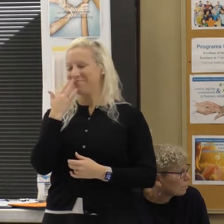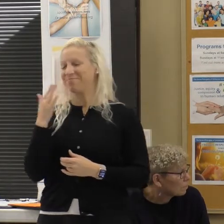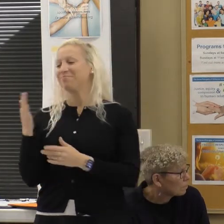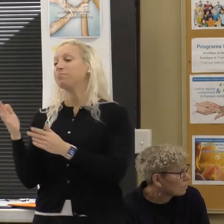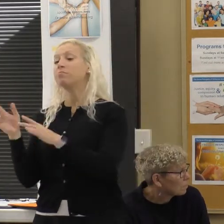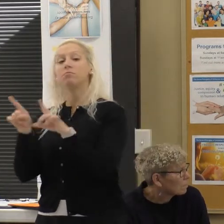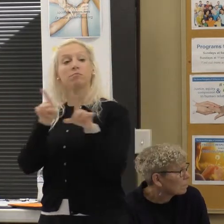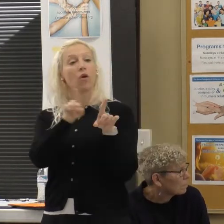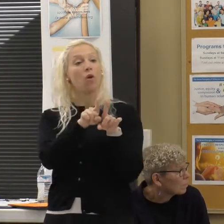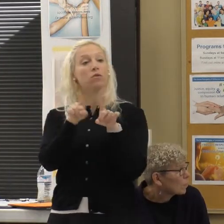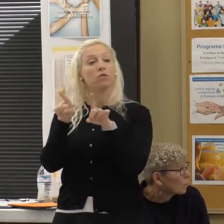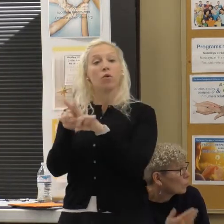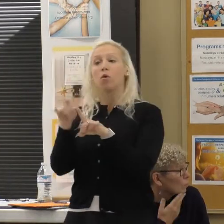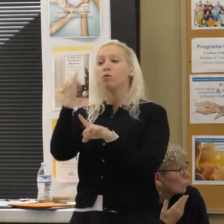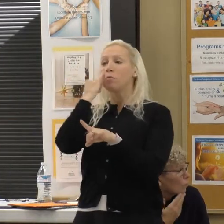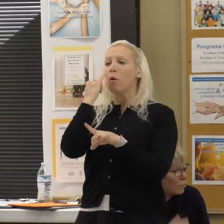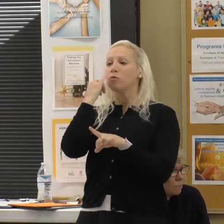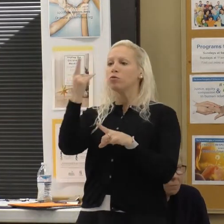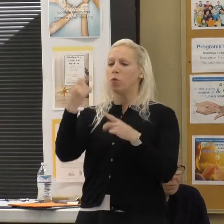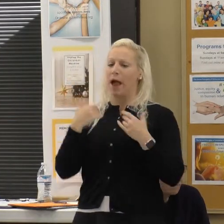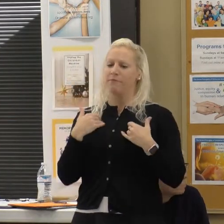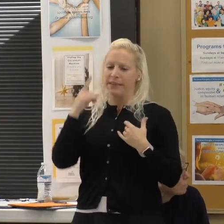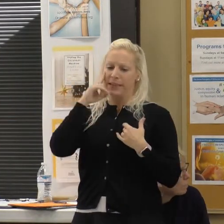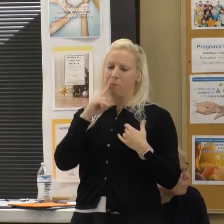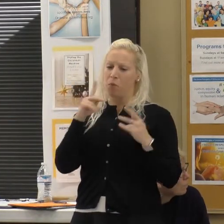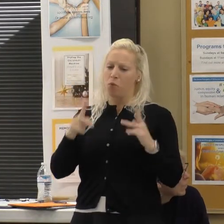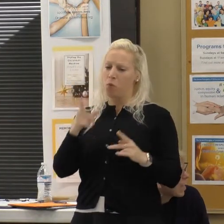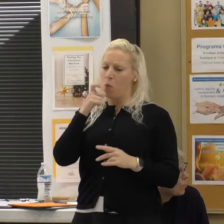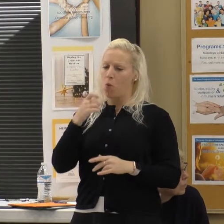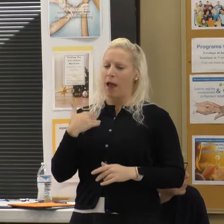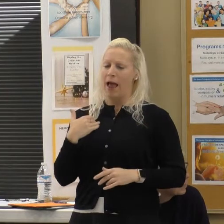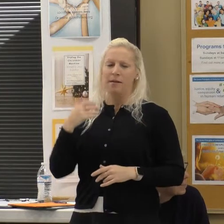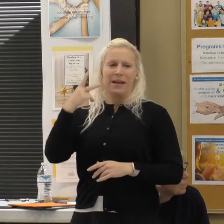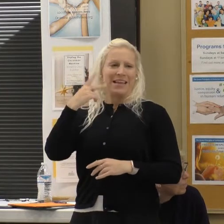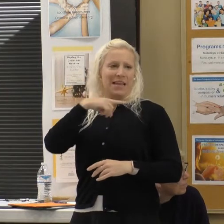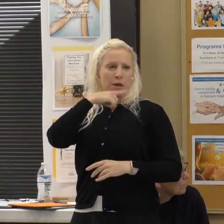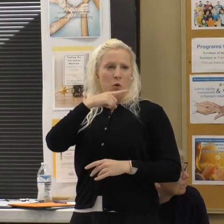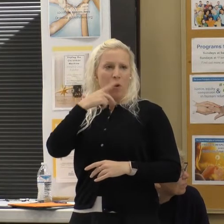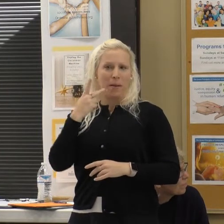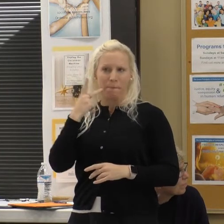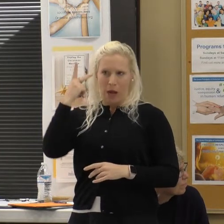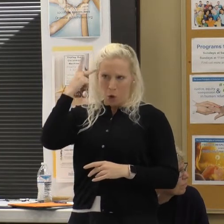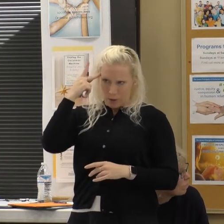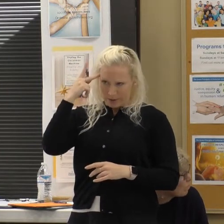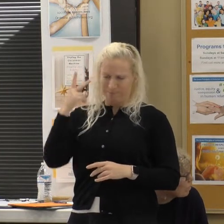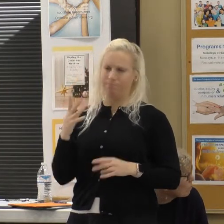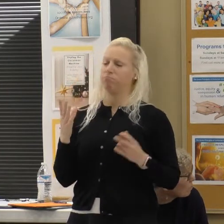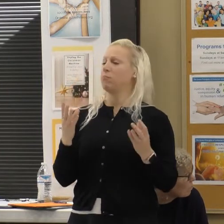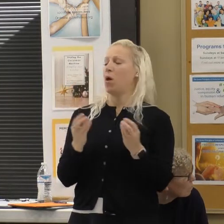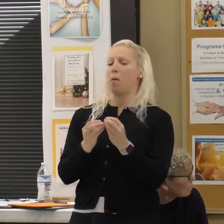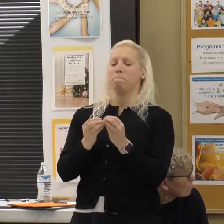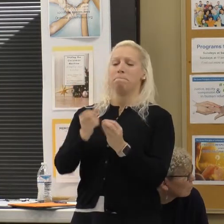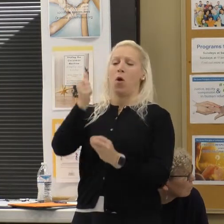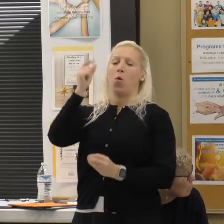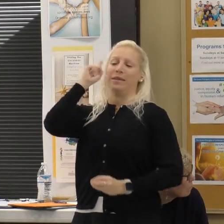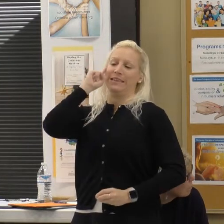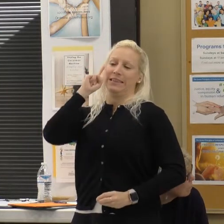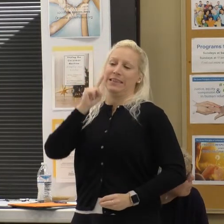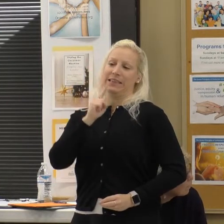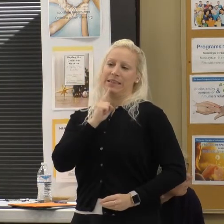bridging of the gap in communication. Also, if you have a person who